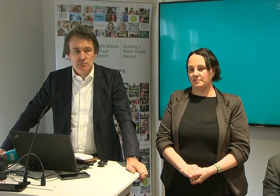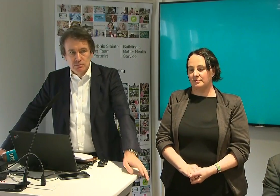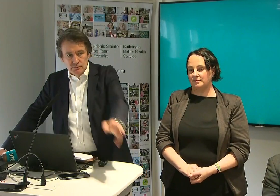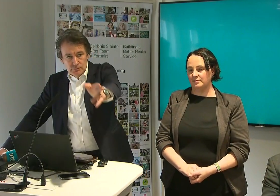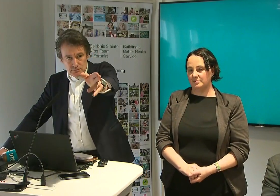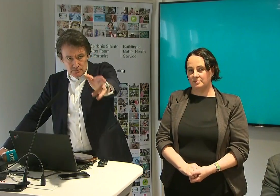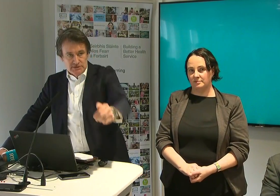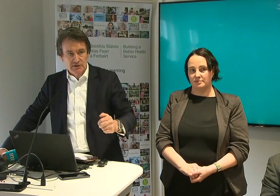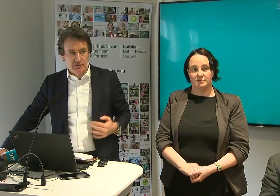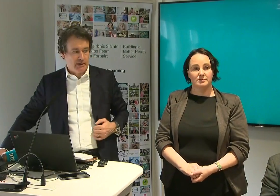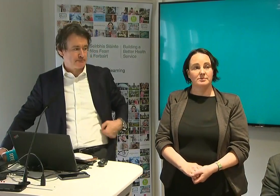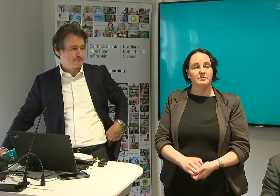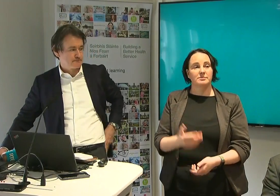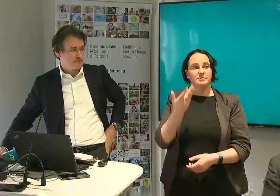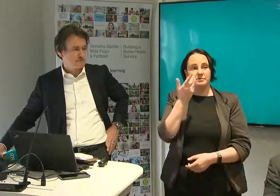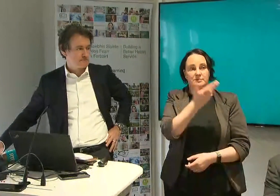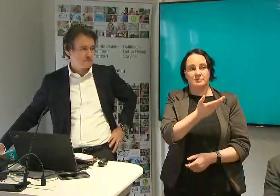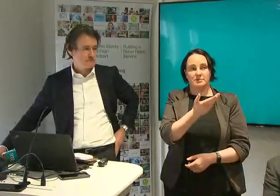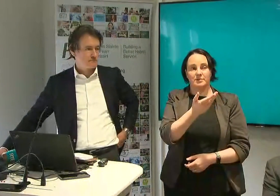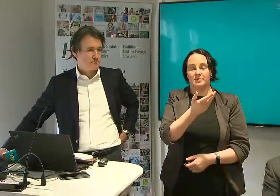so yep. Right here, yeah.